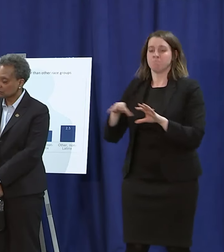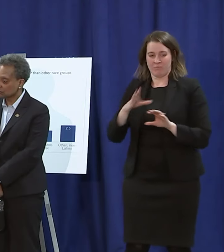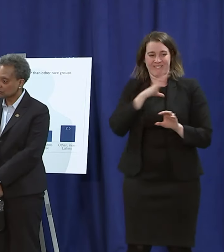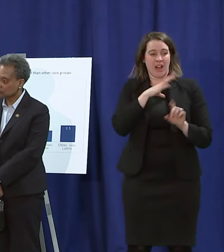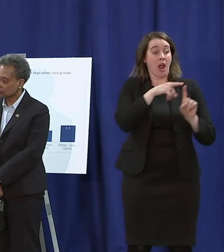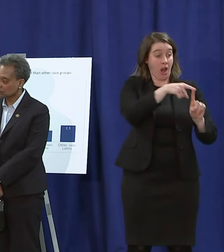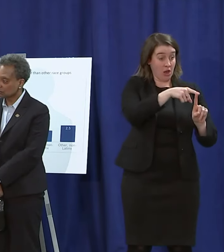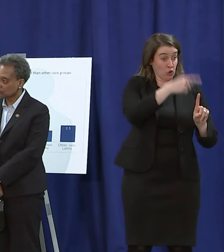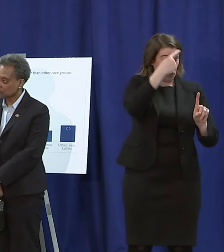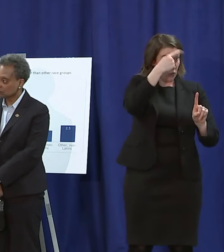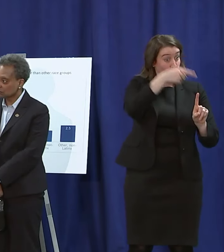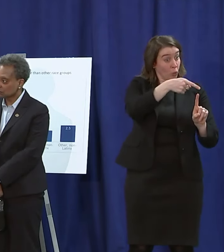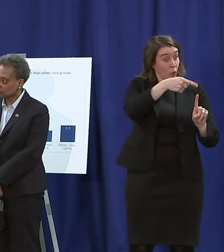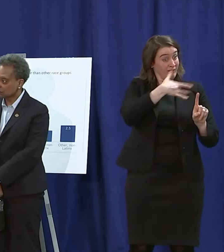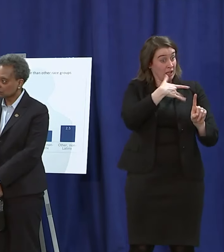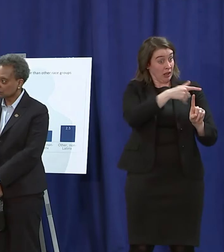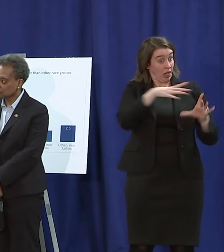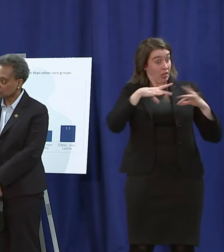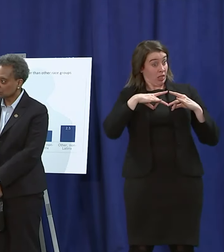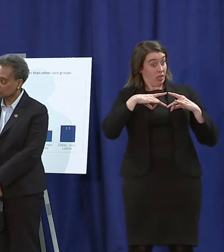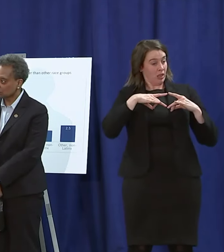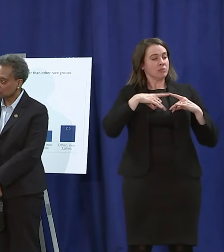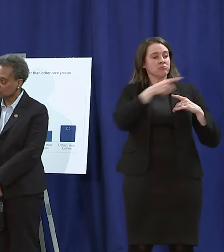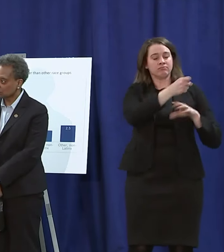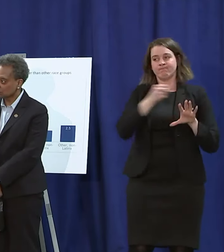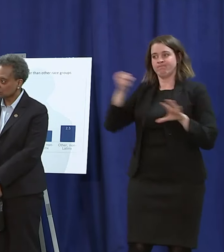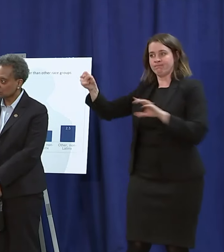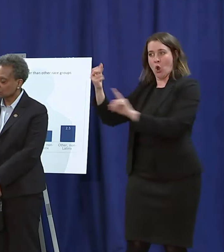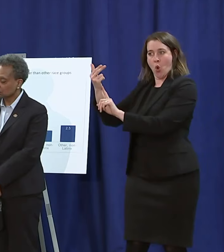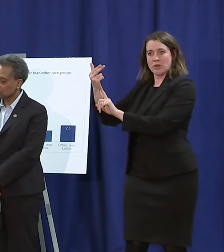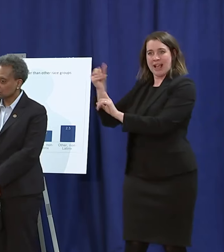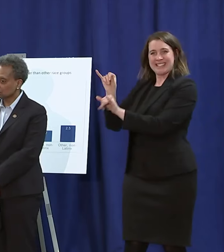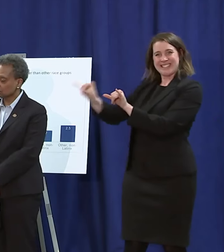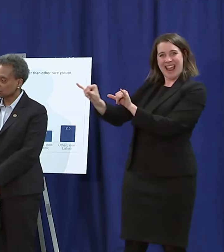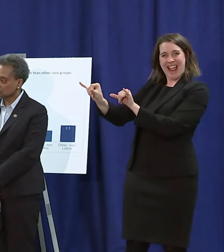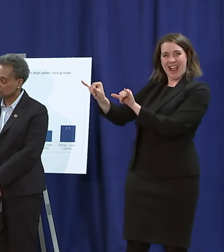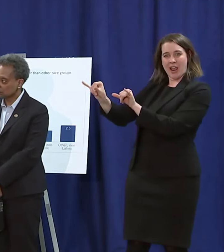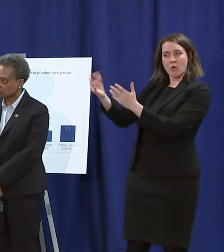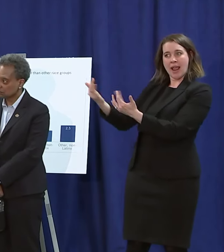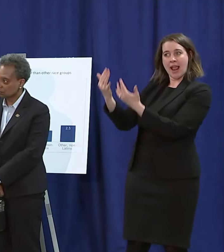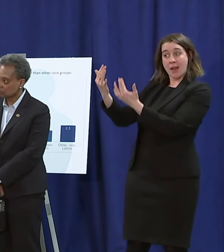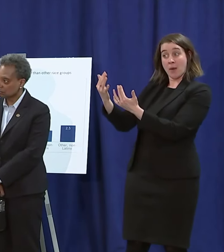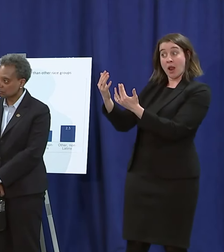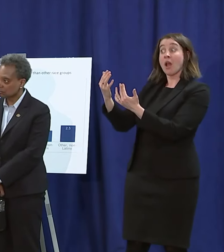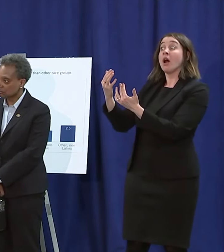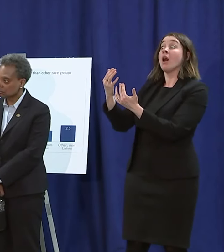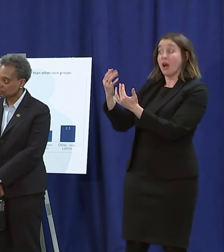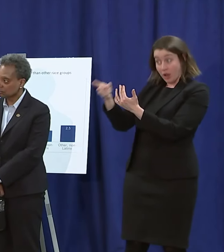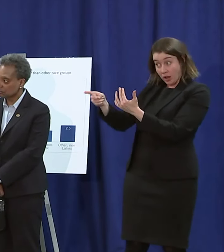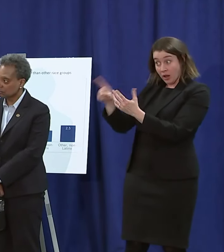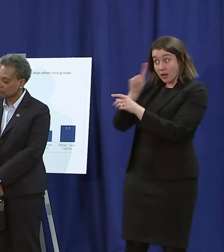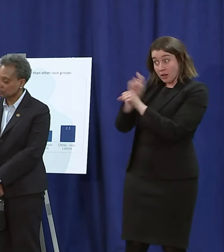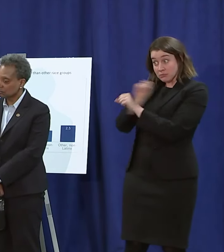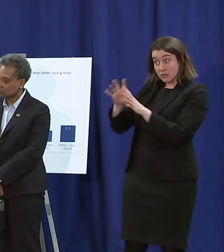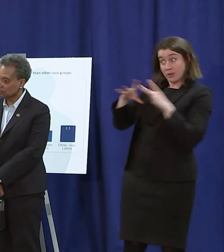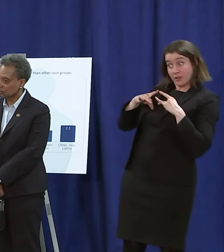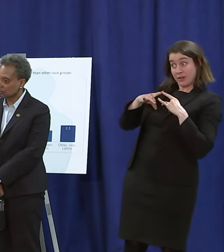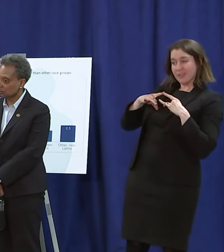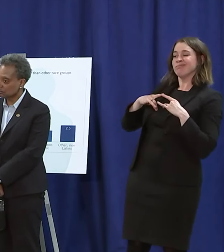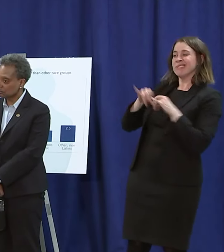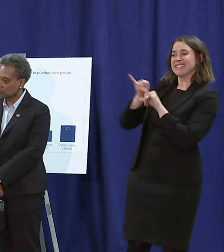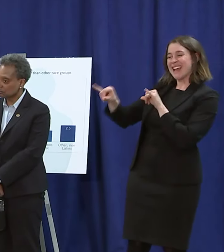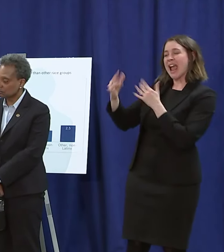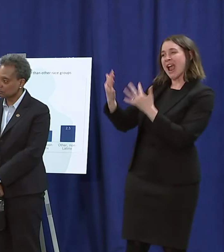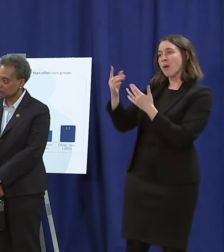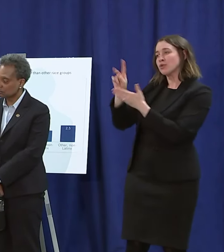result, or if it's positive, they can stay through the time of their infection to help protect others at home. So